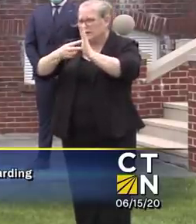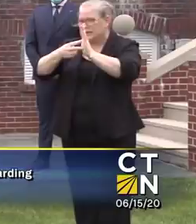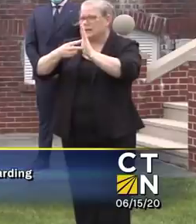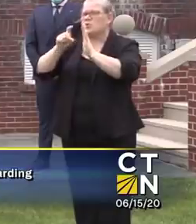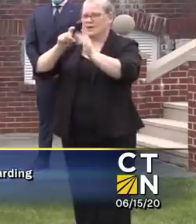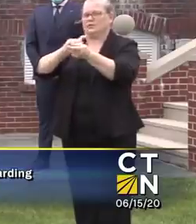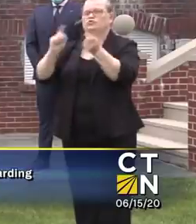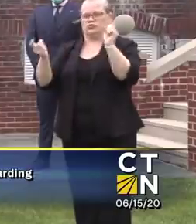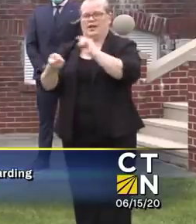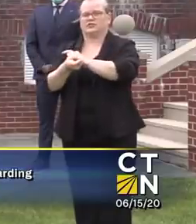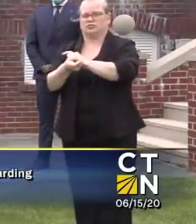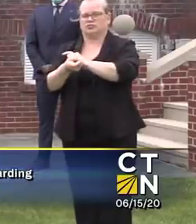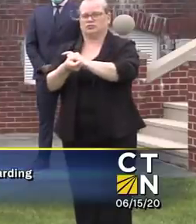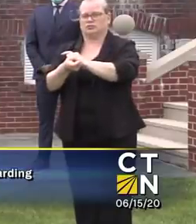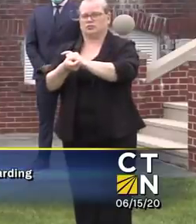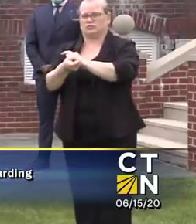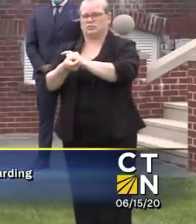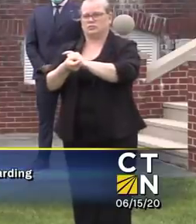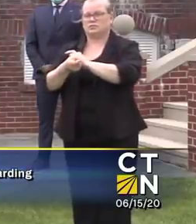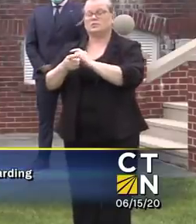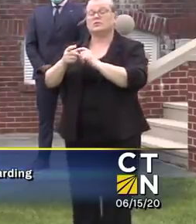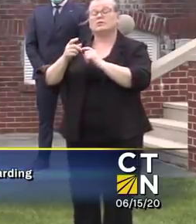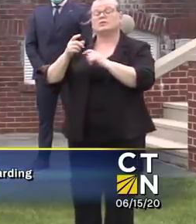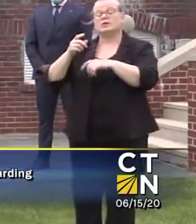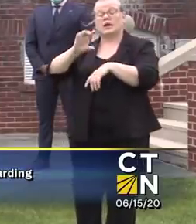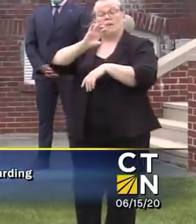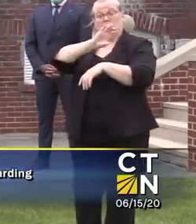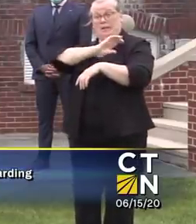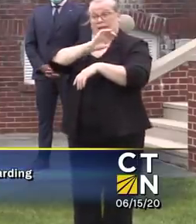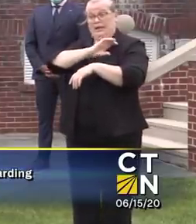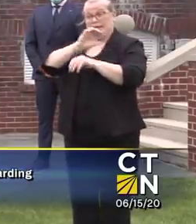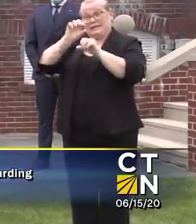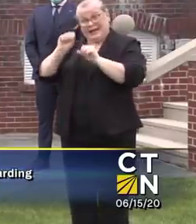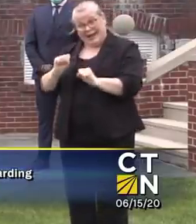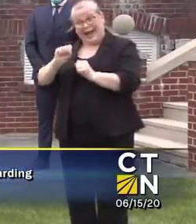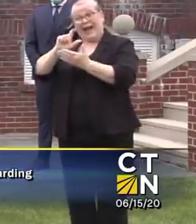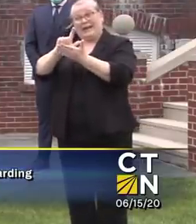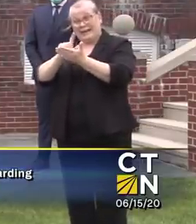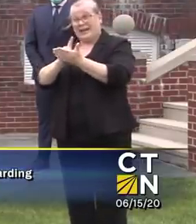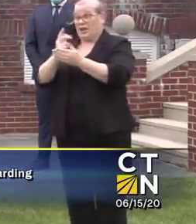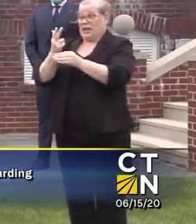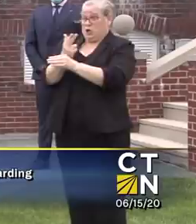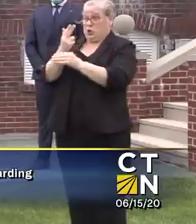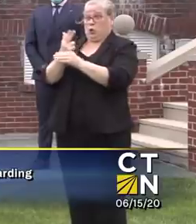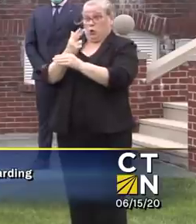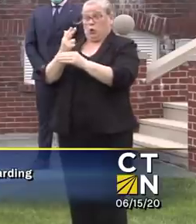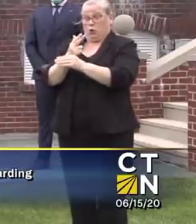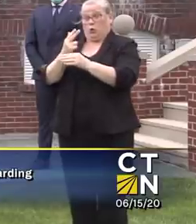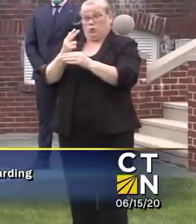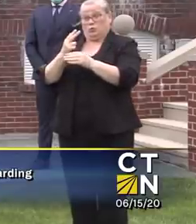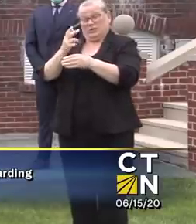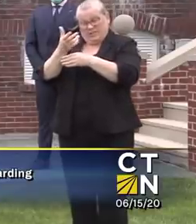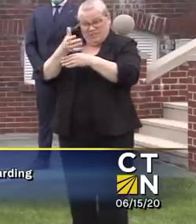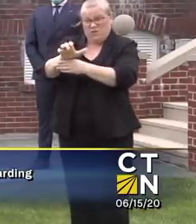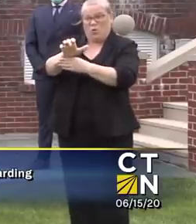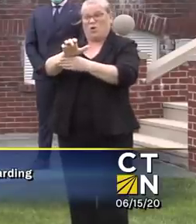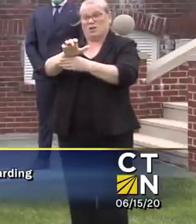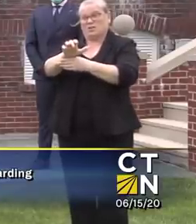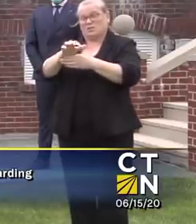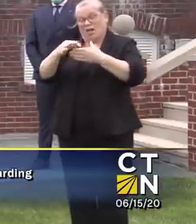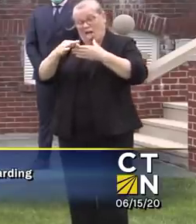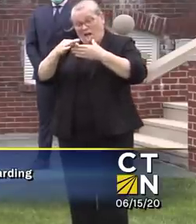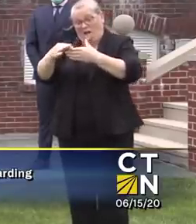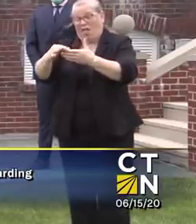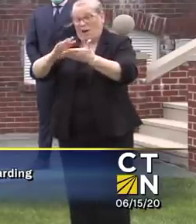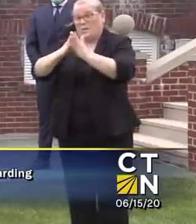meaning modifying the conditions under which a police officer can legally use deadly force from times when it